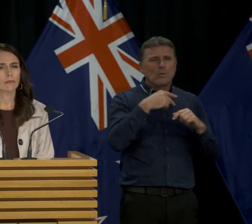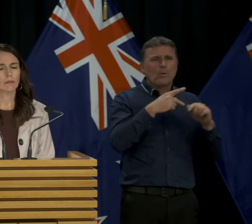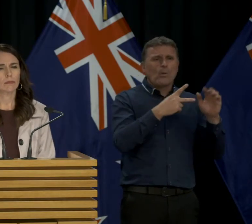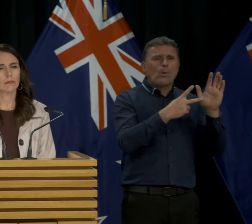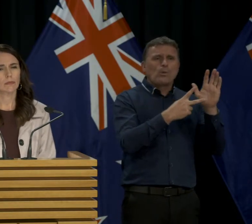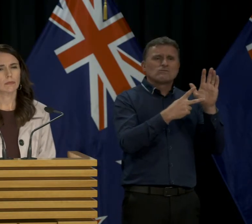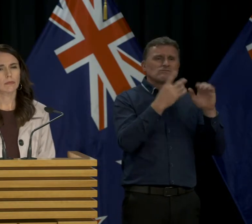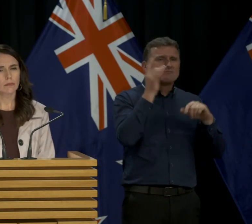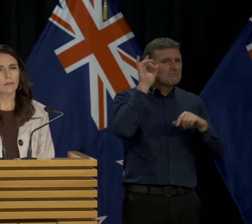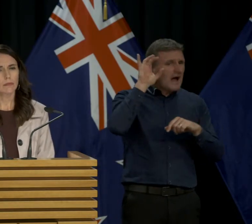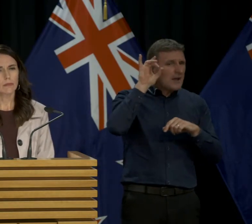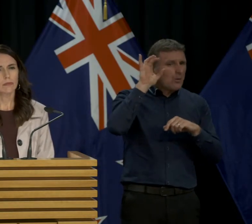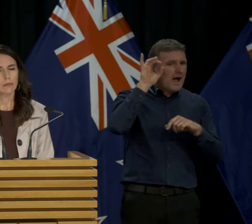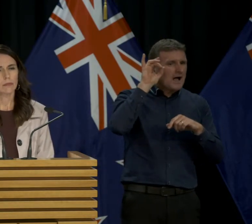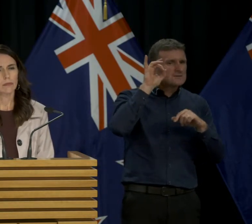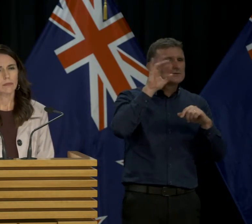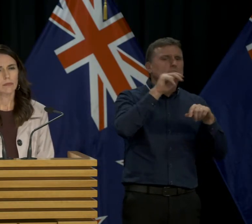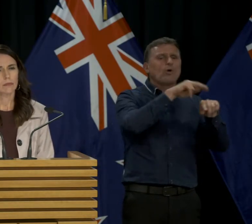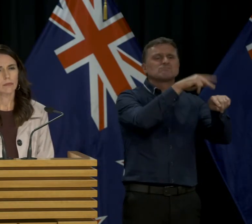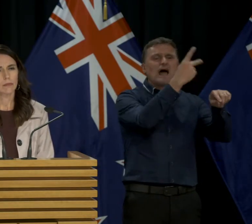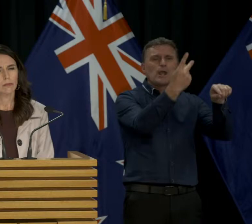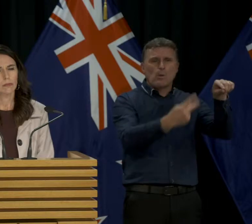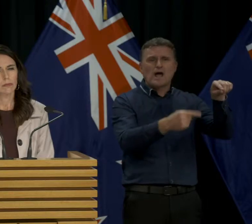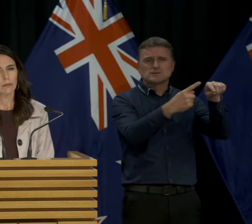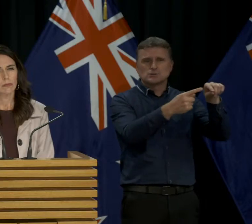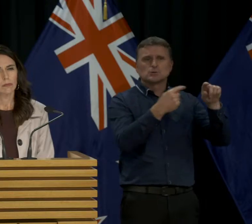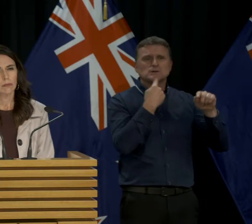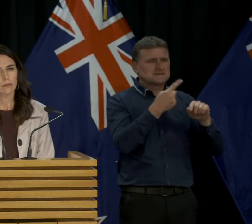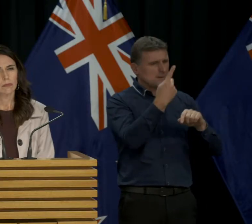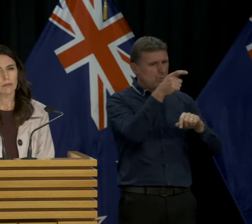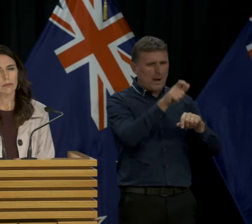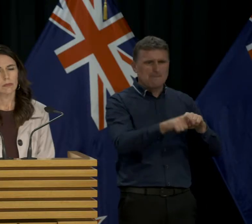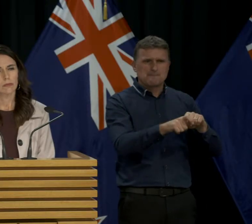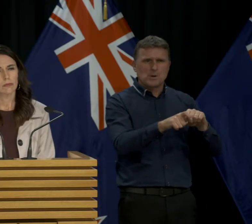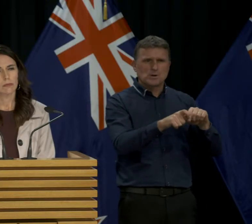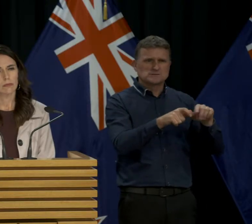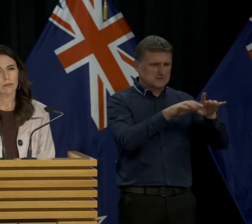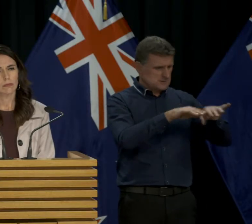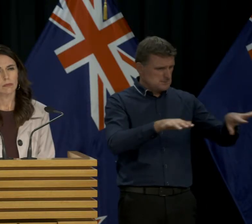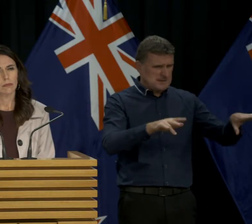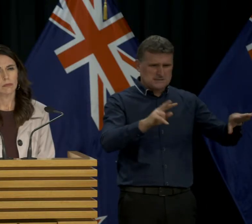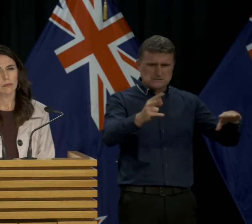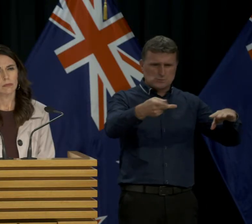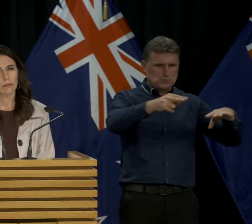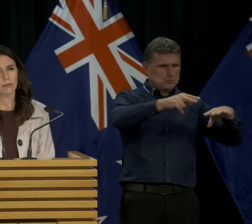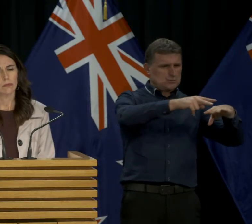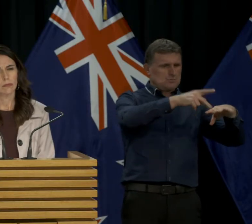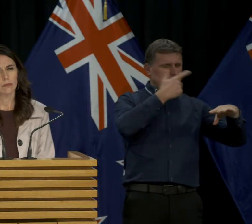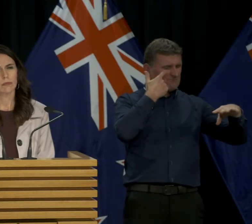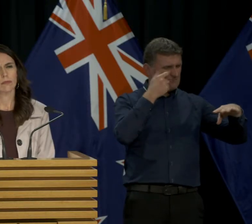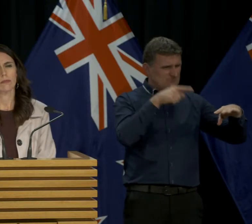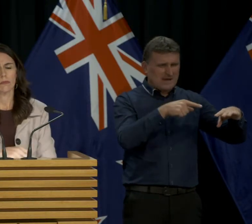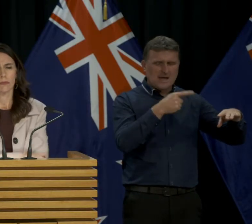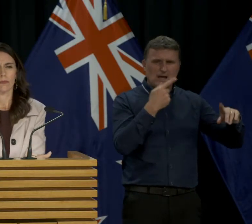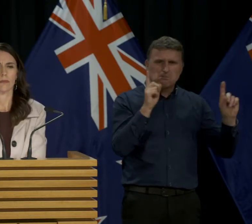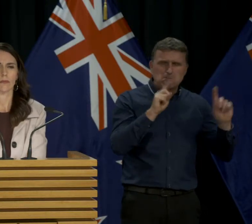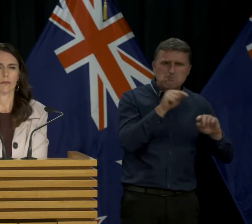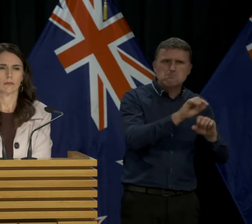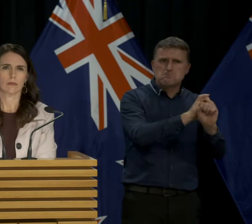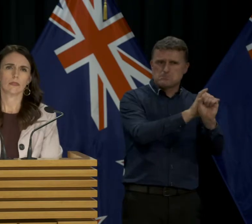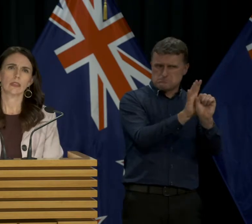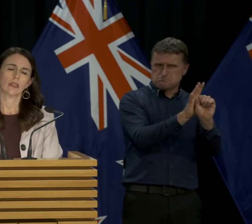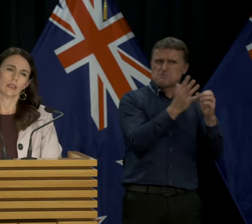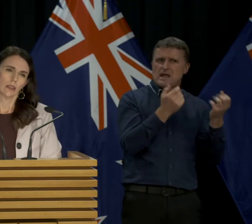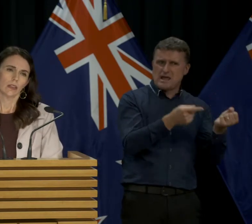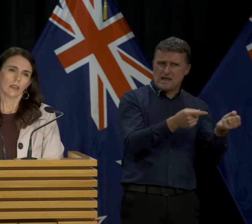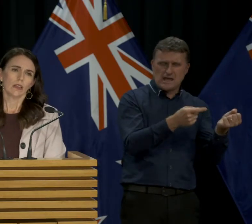Filipino fisherman's body washed up on the shore, and it's just been confirmed as a COVID case, trying to trace. Is that